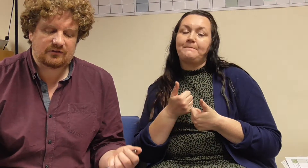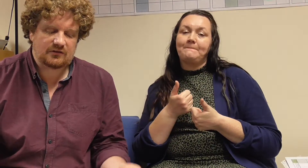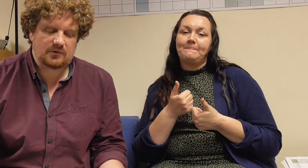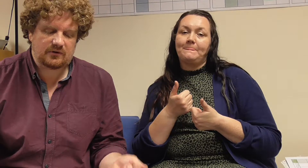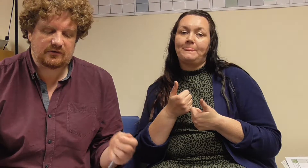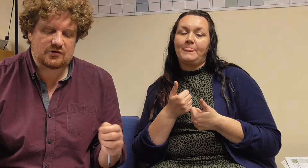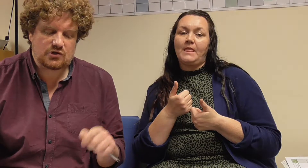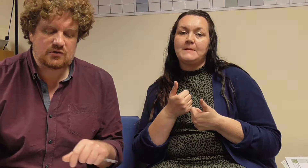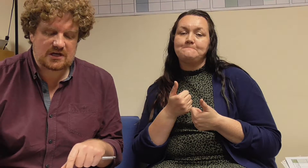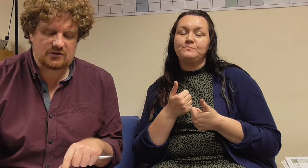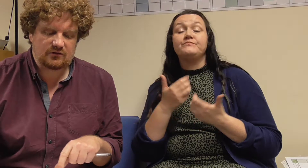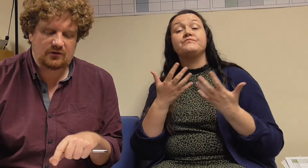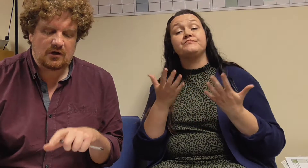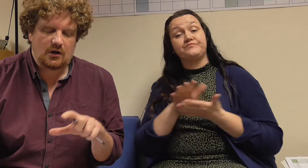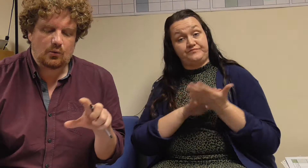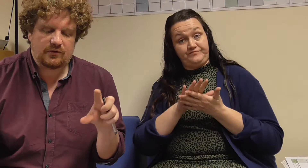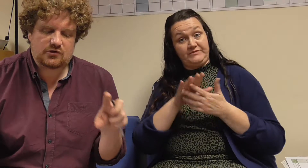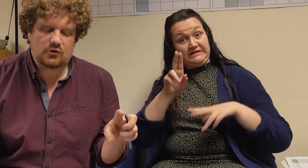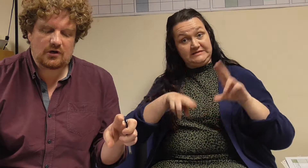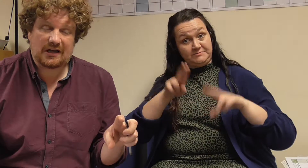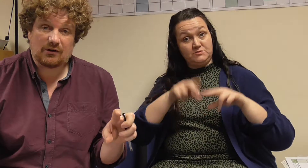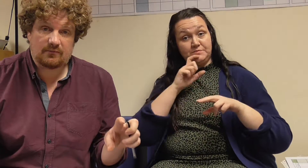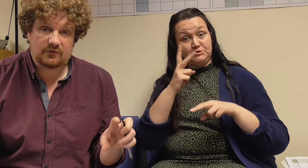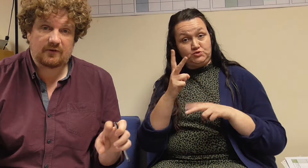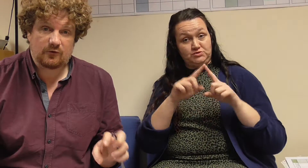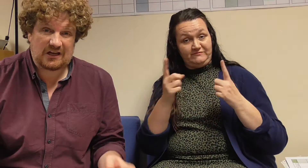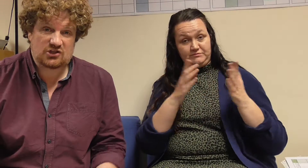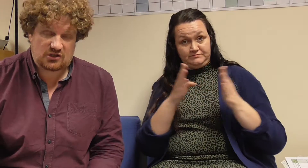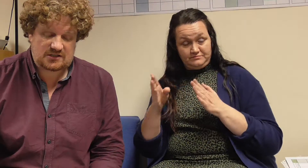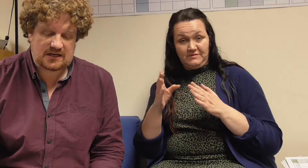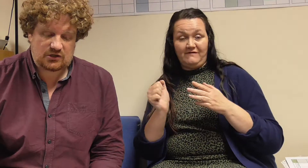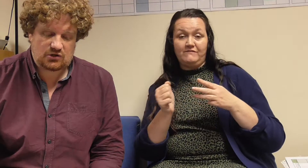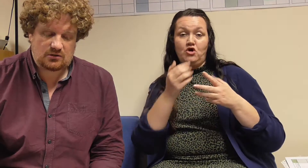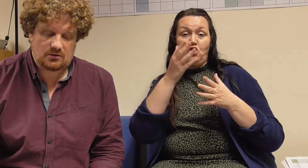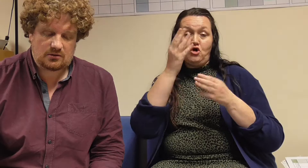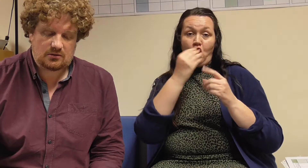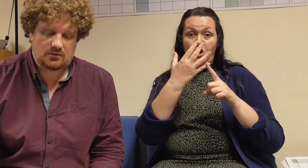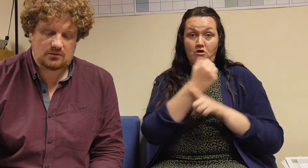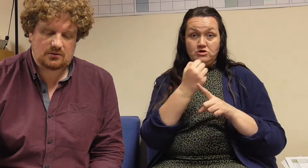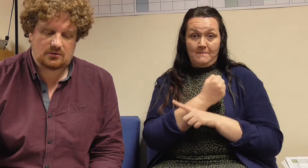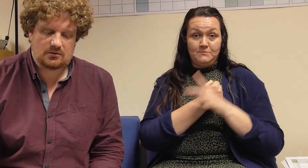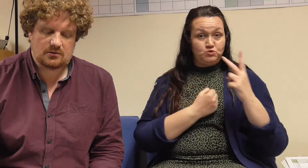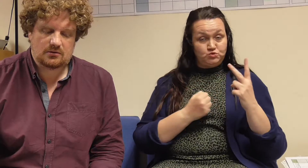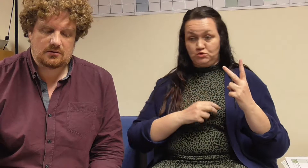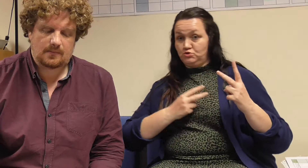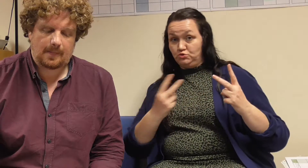So assessment is in 2 stages with 2 learning outcomes for each stage.